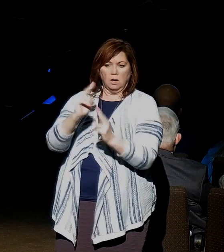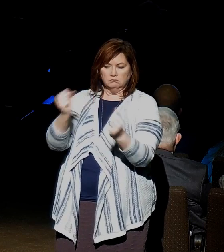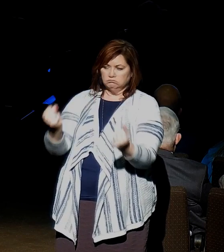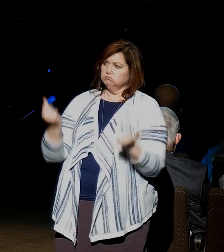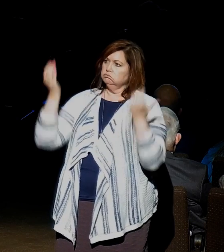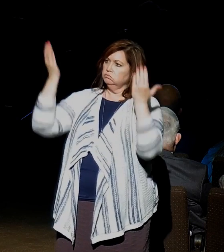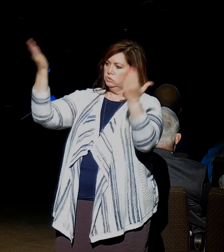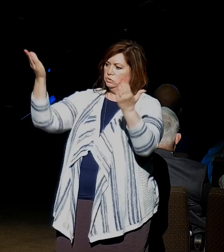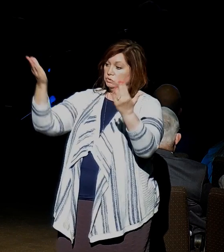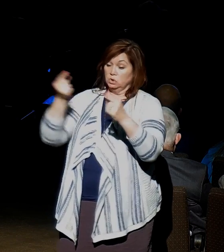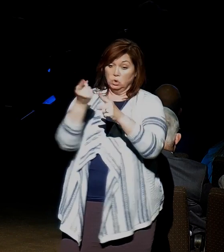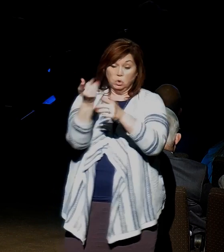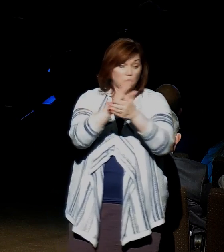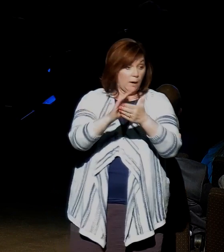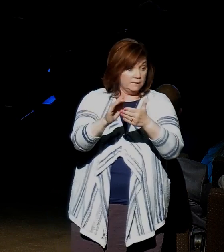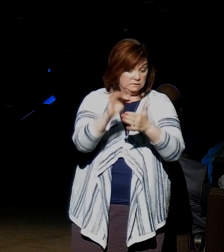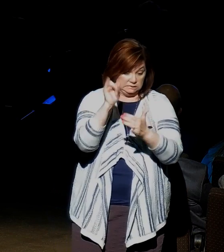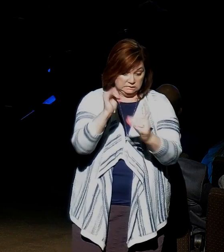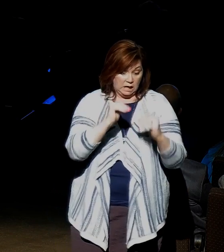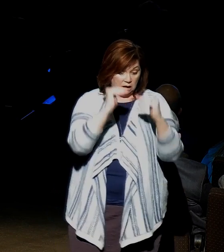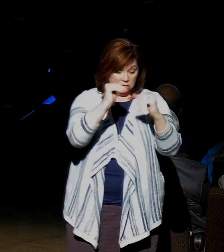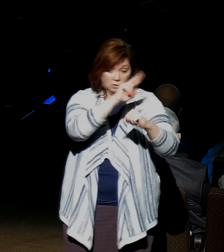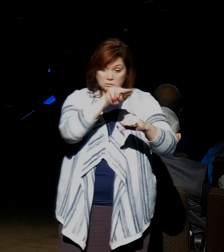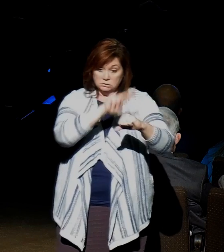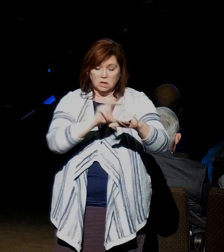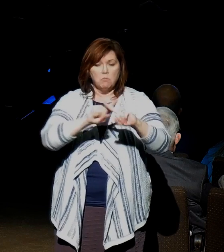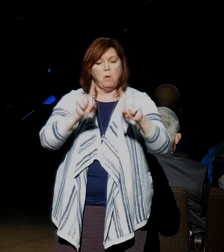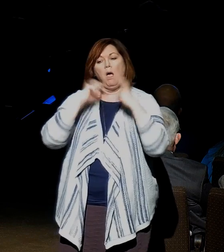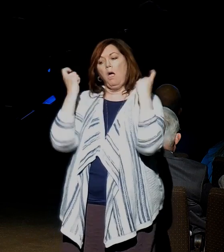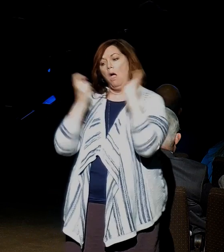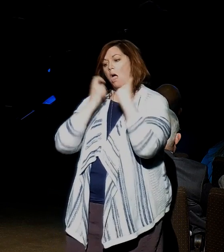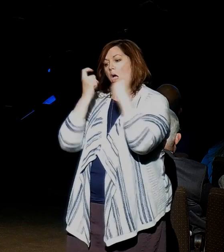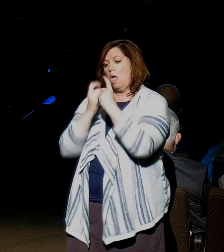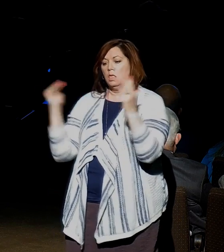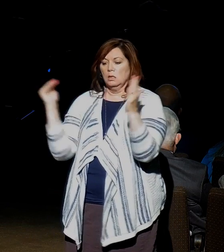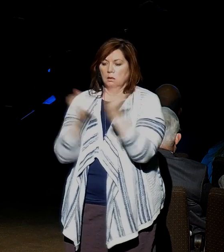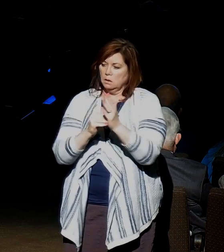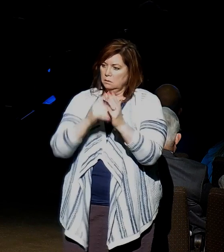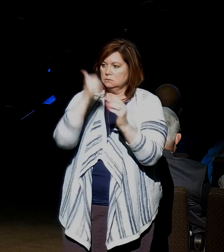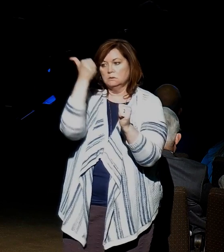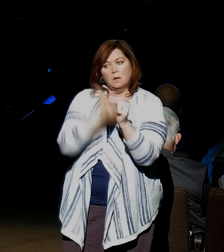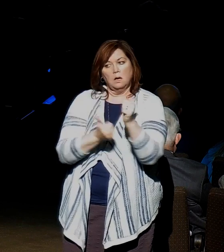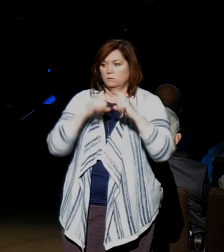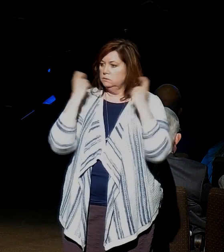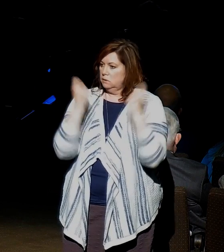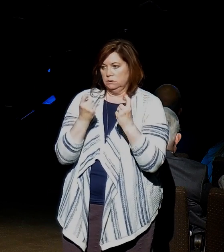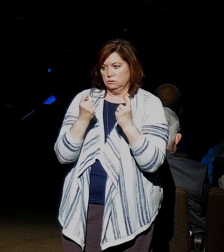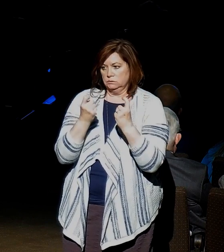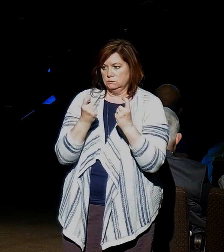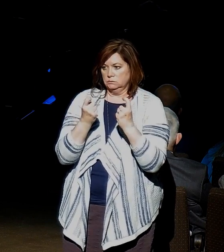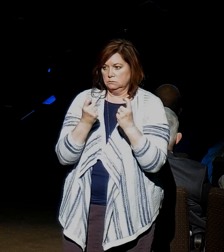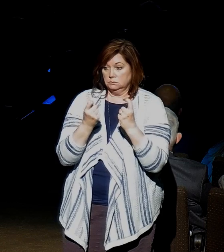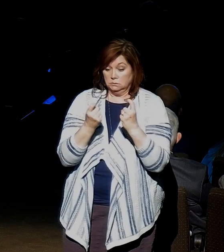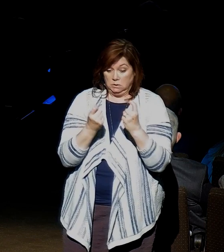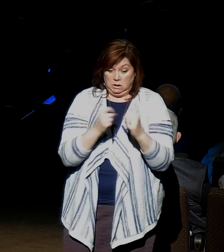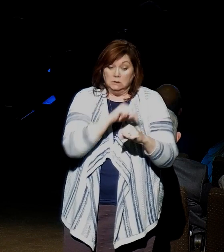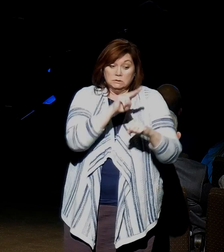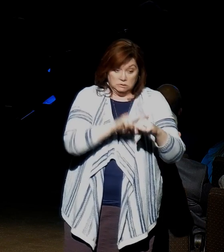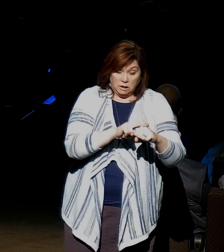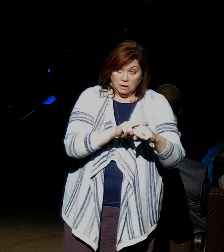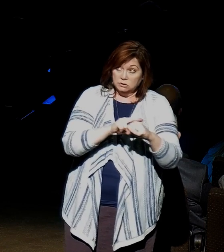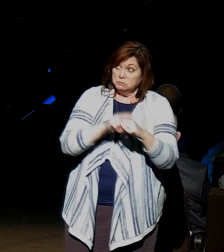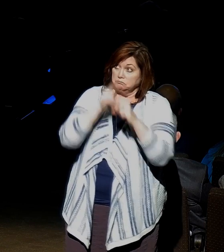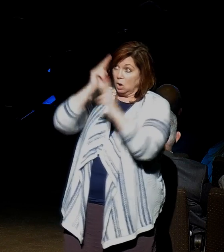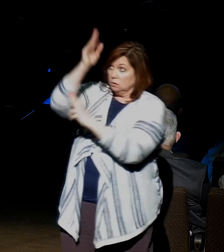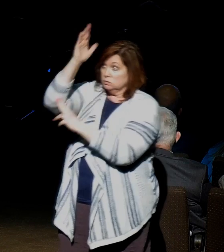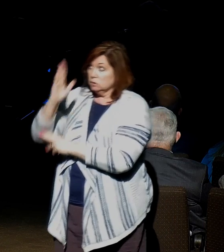Righteousness exalteth a nation, but sin is a reproach to any people. Blessed is the nation whose God is the Lord, and the